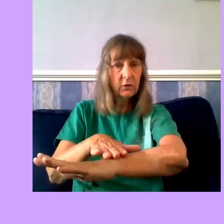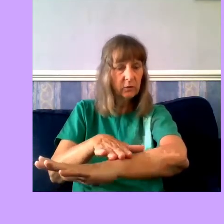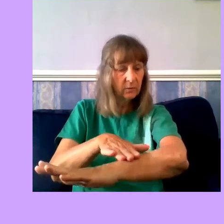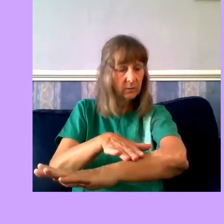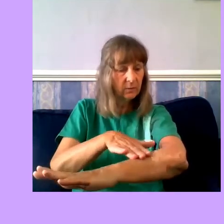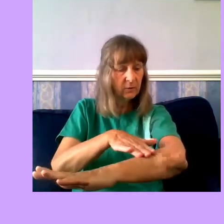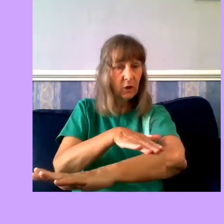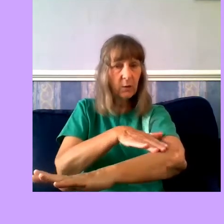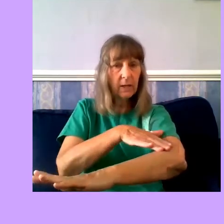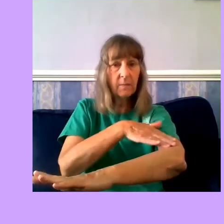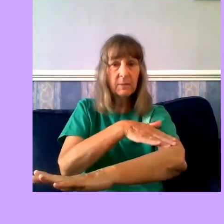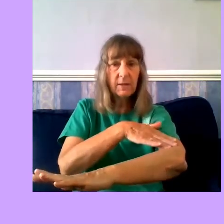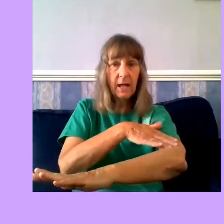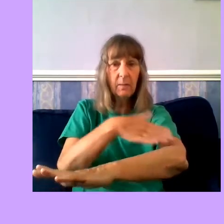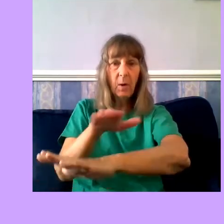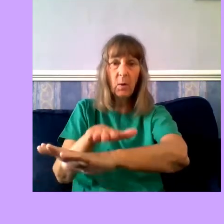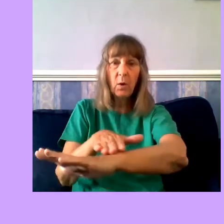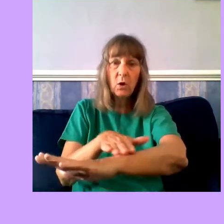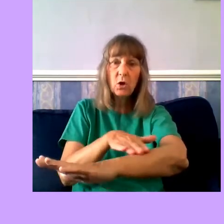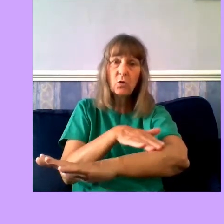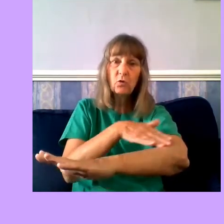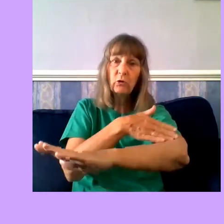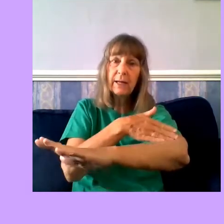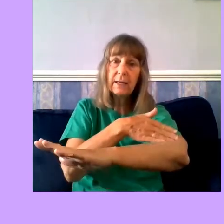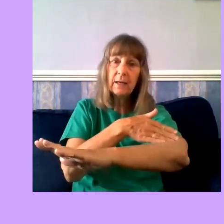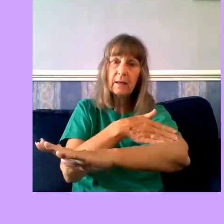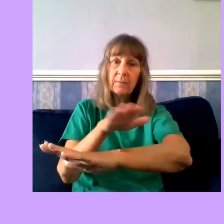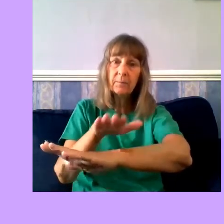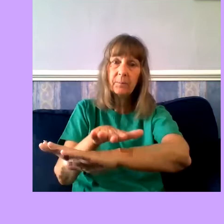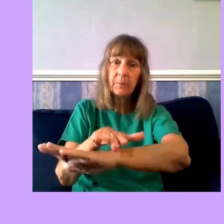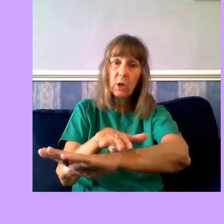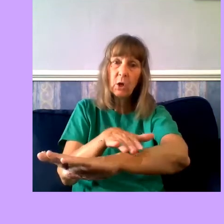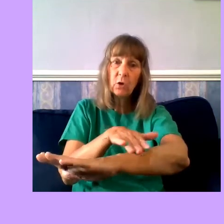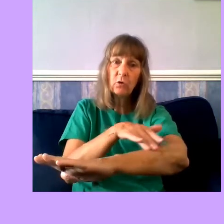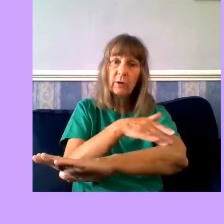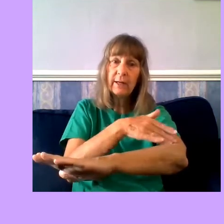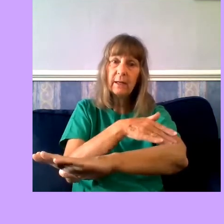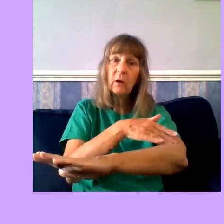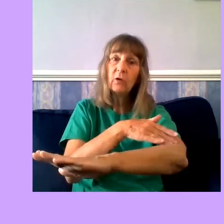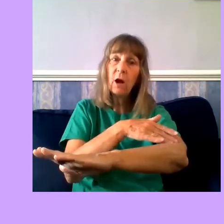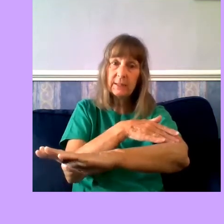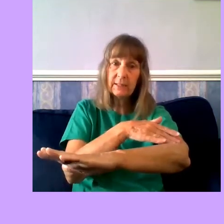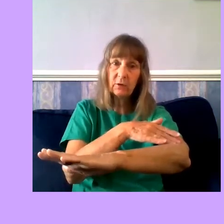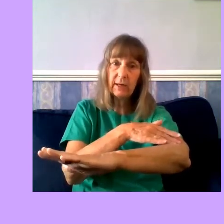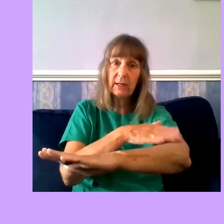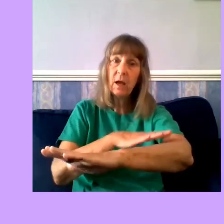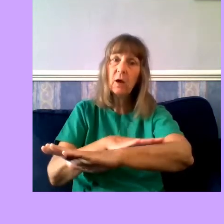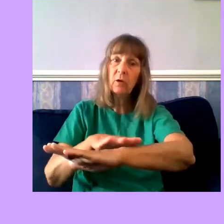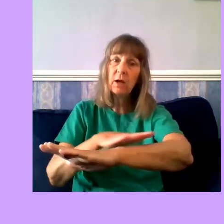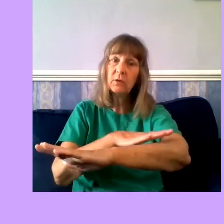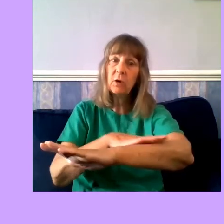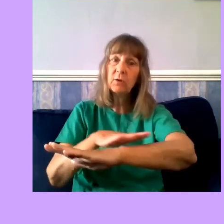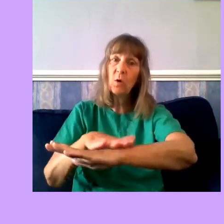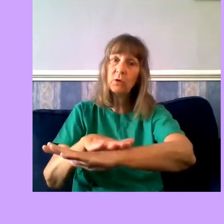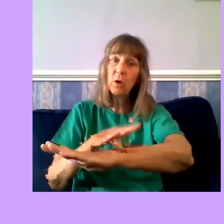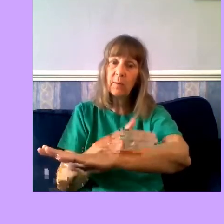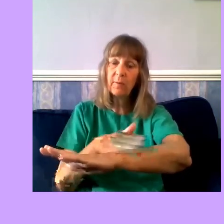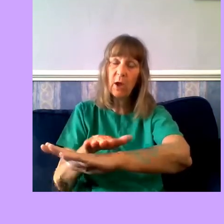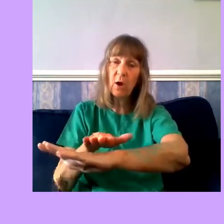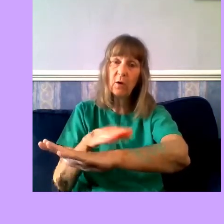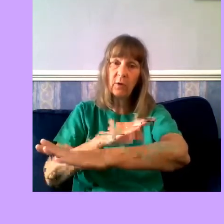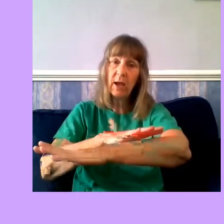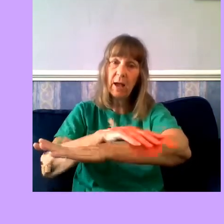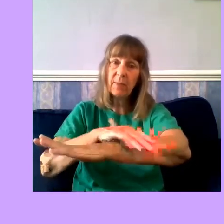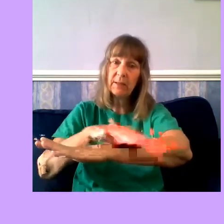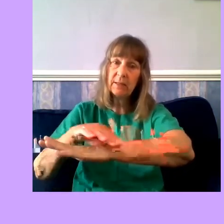just stroke it up to the elbow. Green, green. Grass is green, grass grows on top